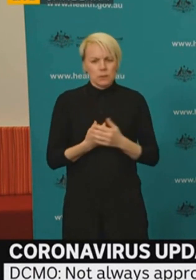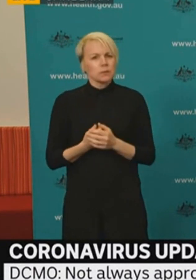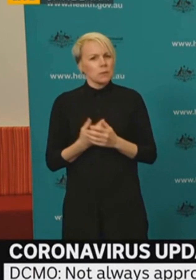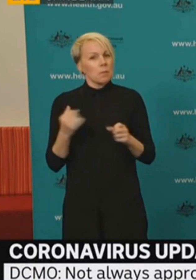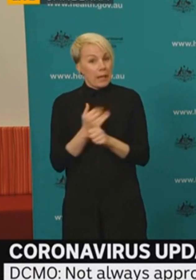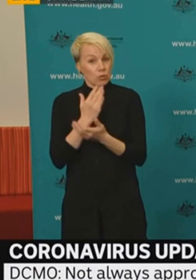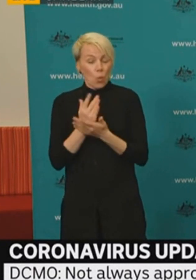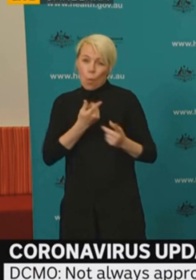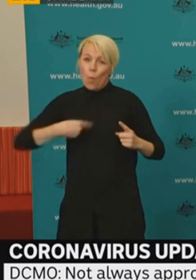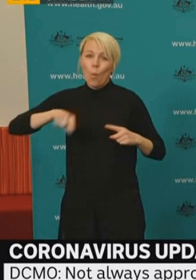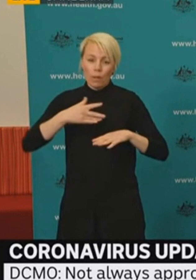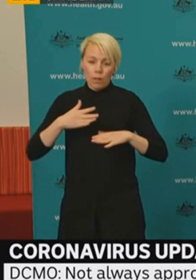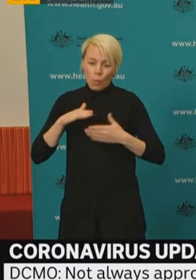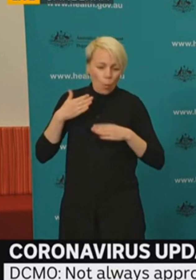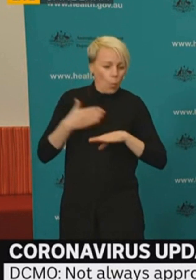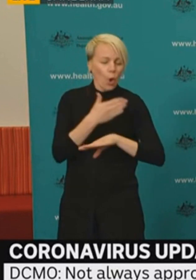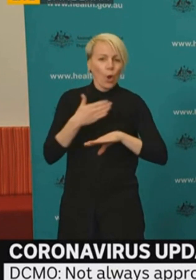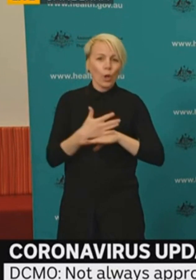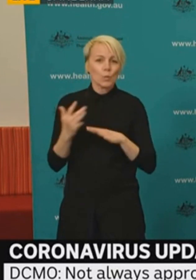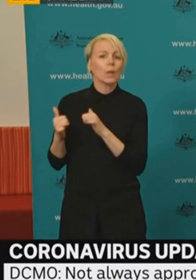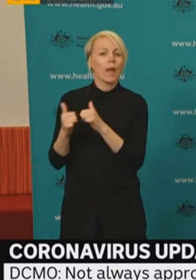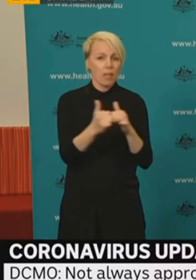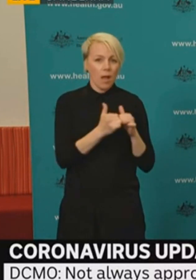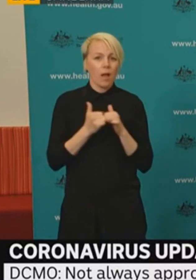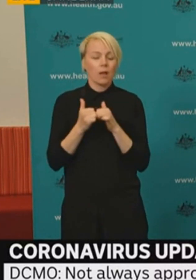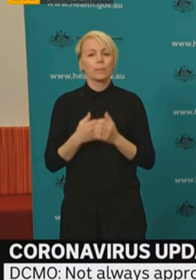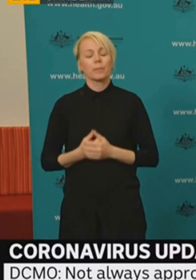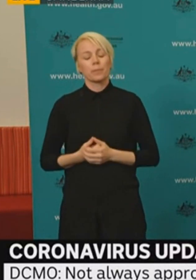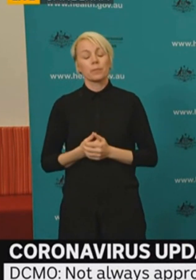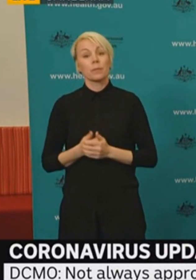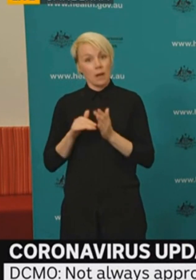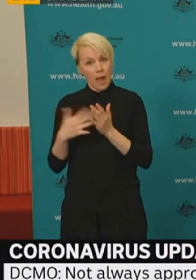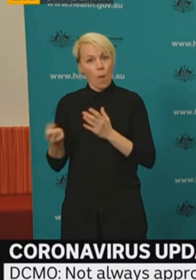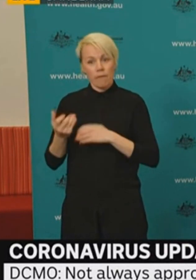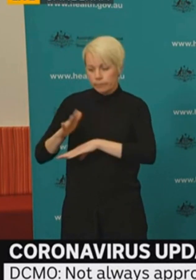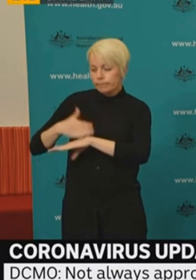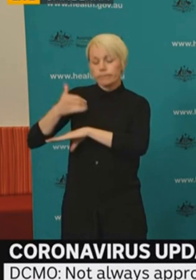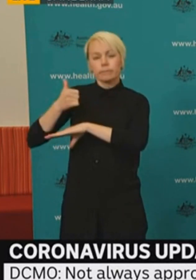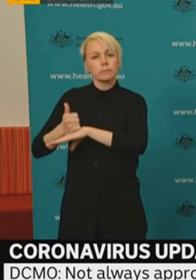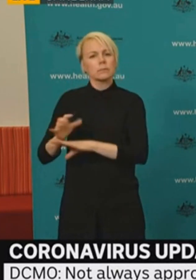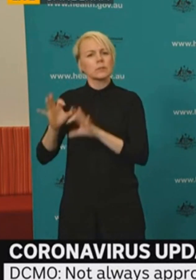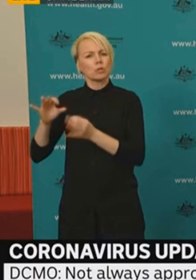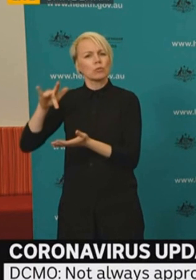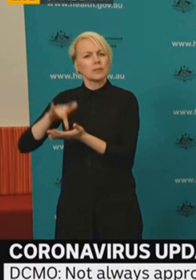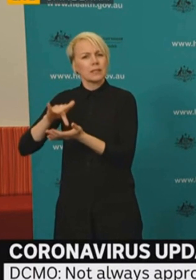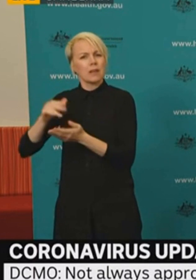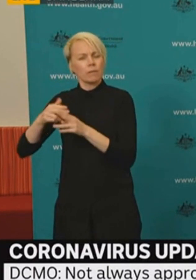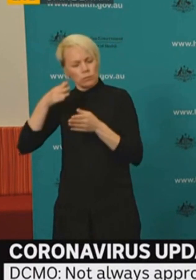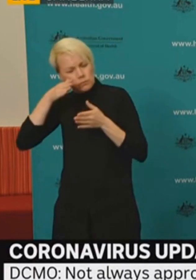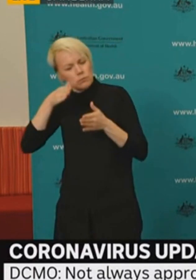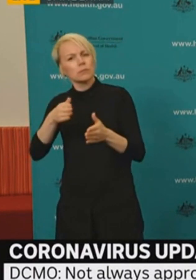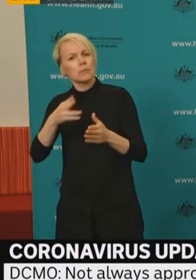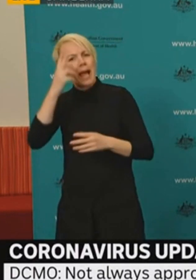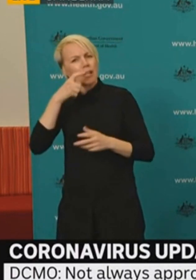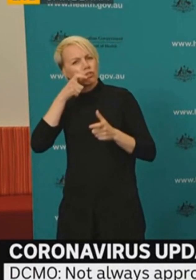we can, as with the Victorian Aged Care Response Centre, make sure that the right decisions are made for each